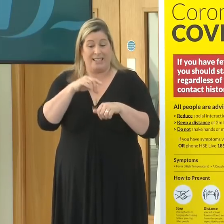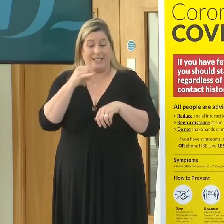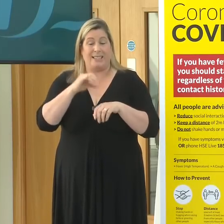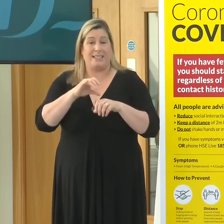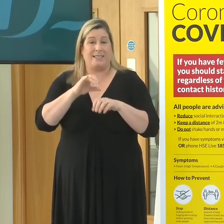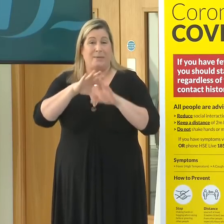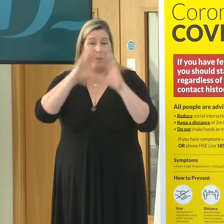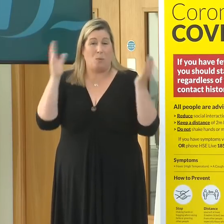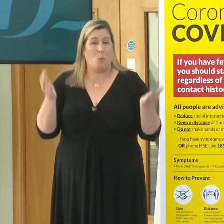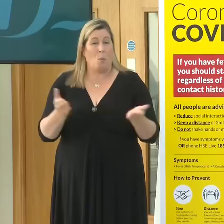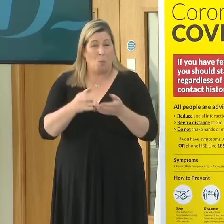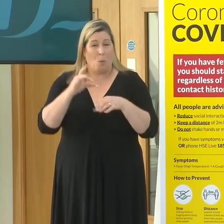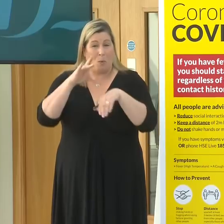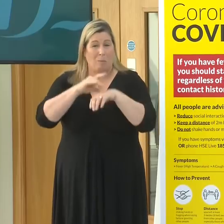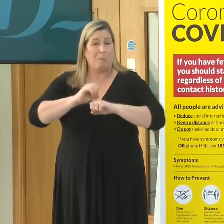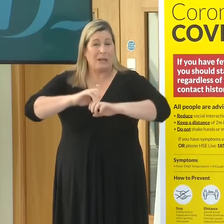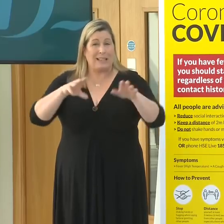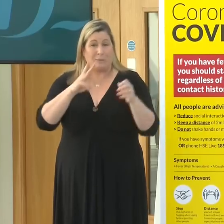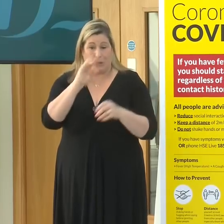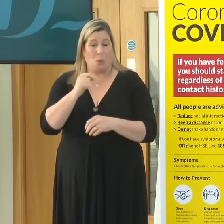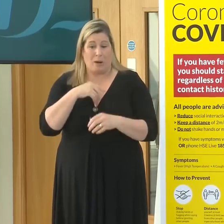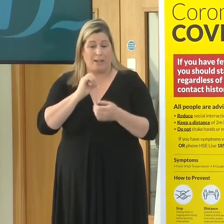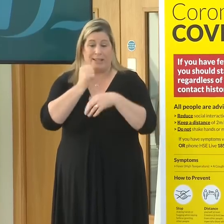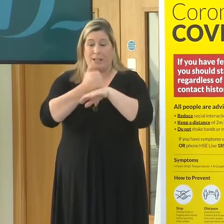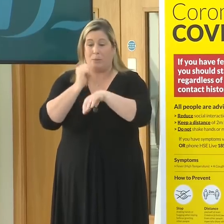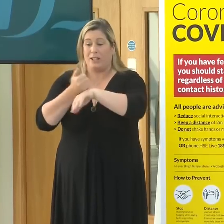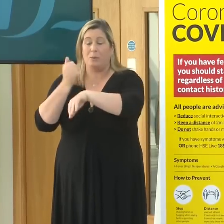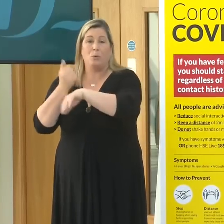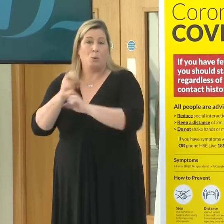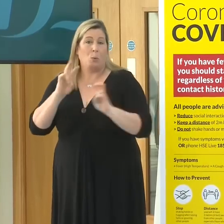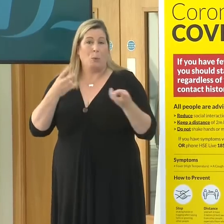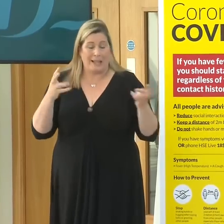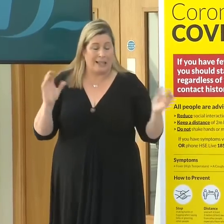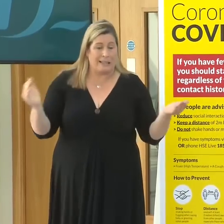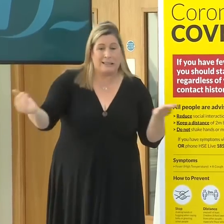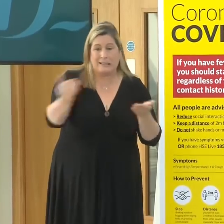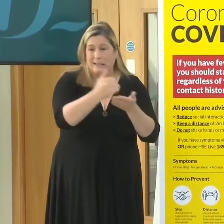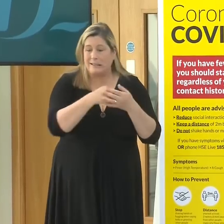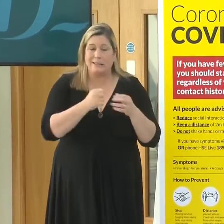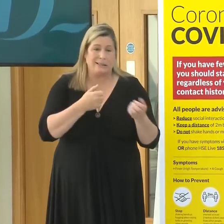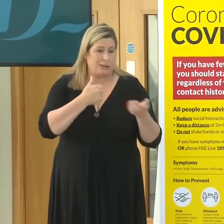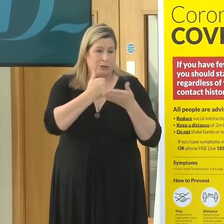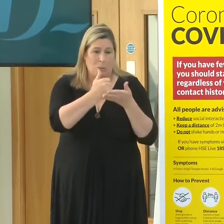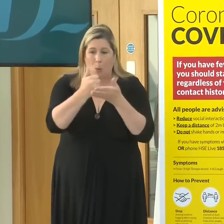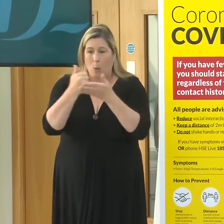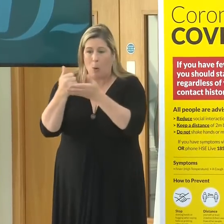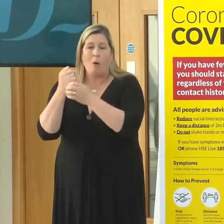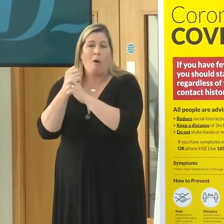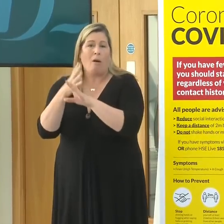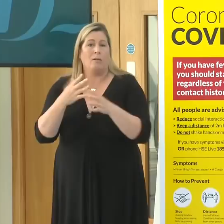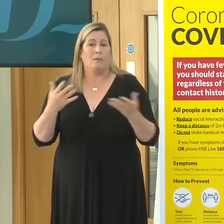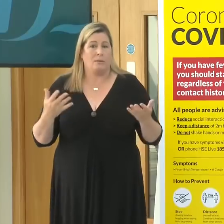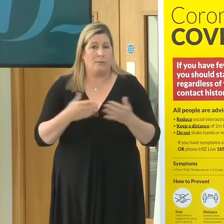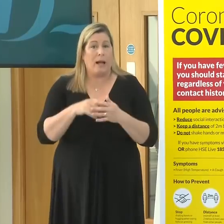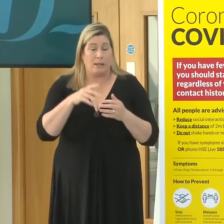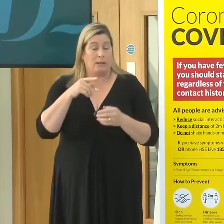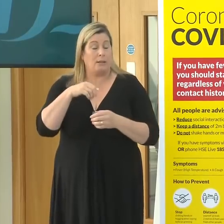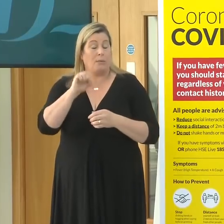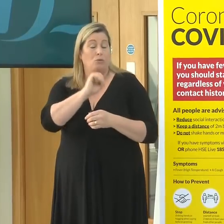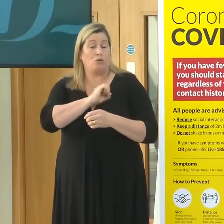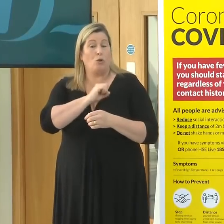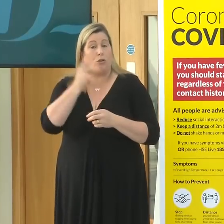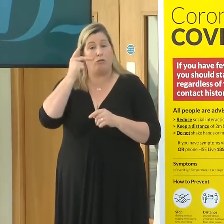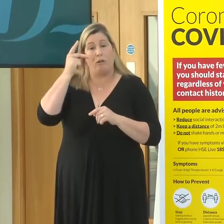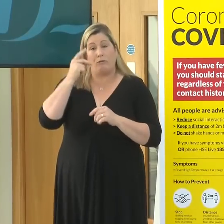that, you know, has obviously emerged in the last while, that it is a consideration. And I've no doubt the expert review panel that'll be something